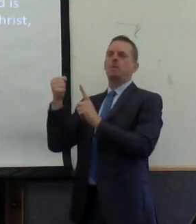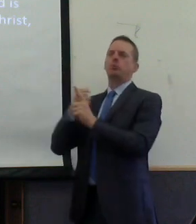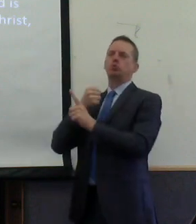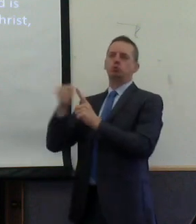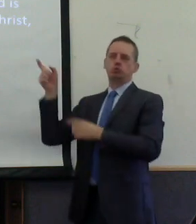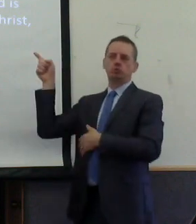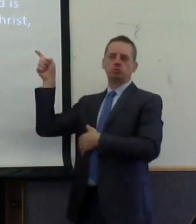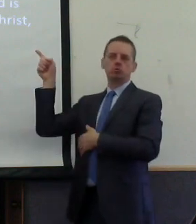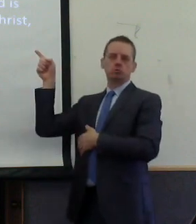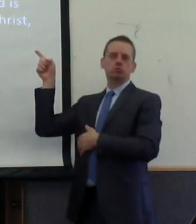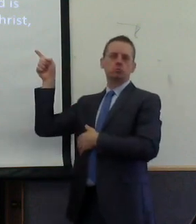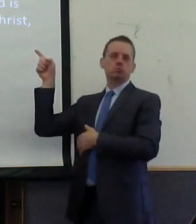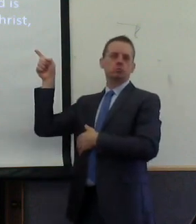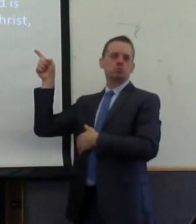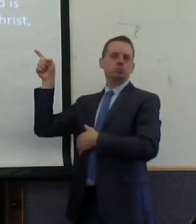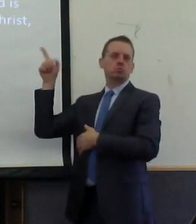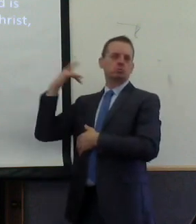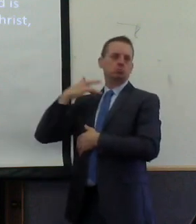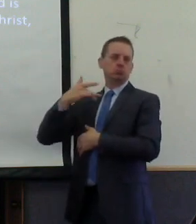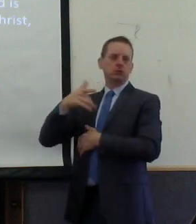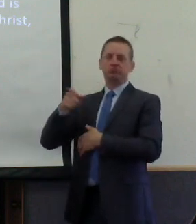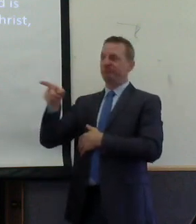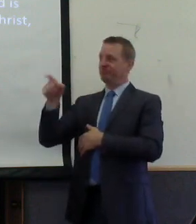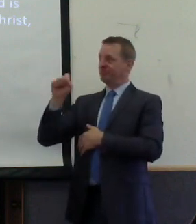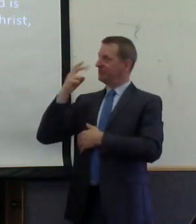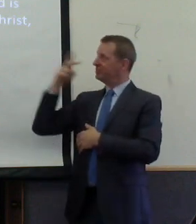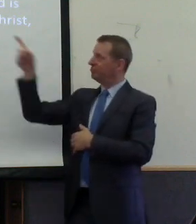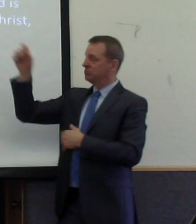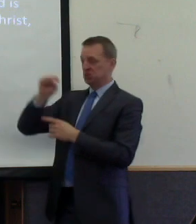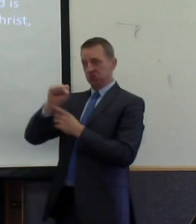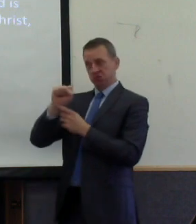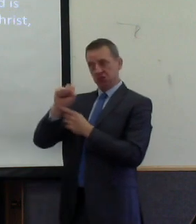That's why some husbands lose that vote.